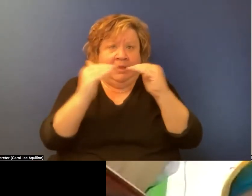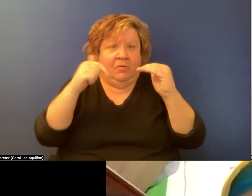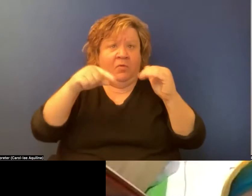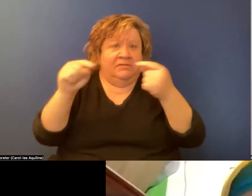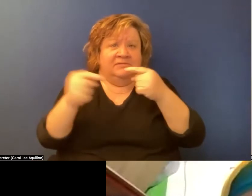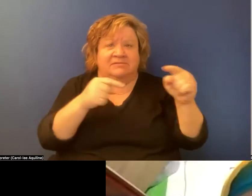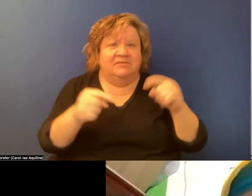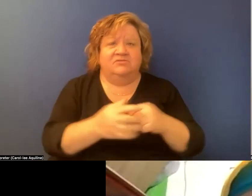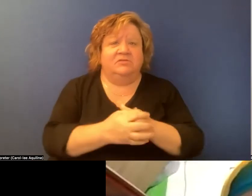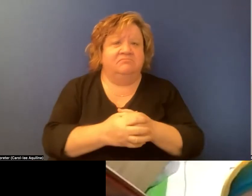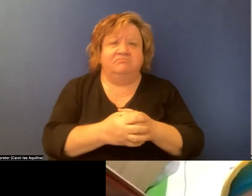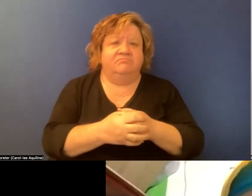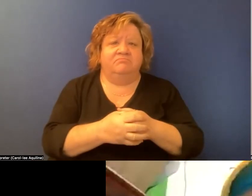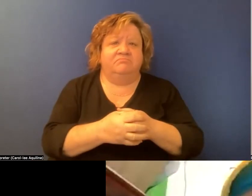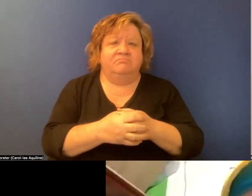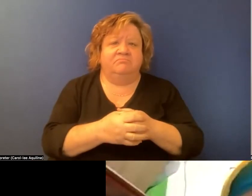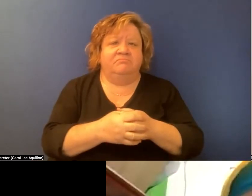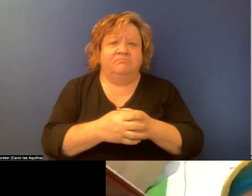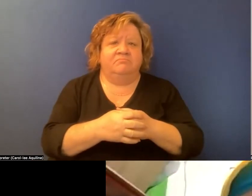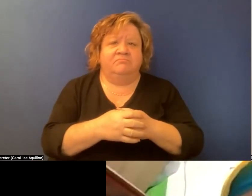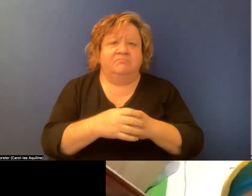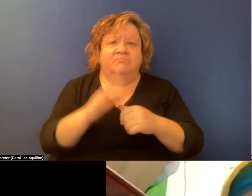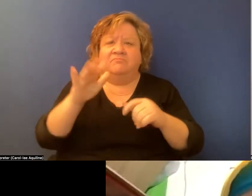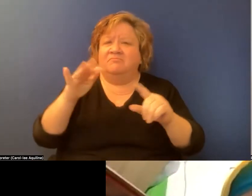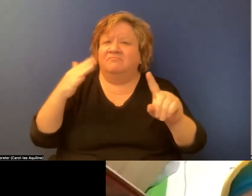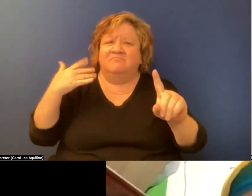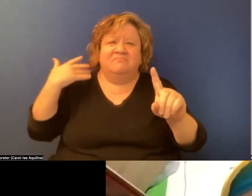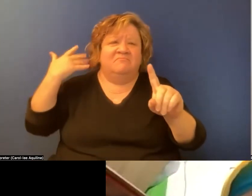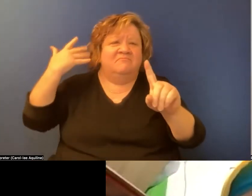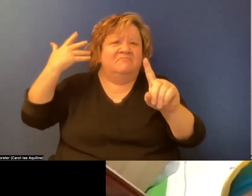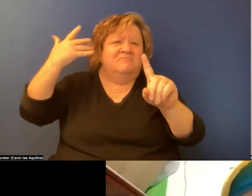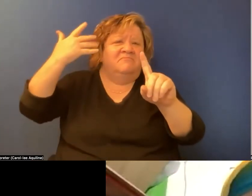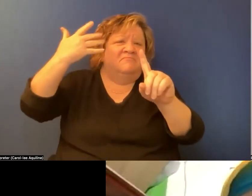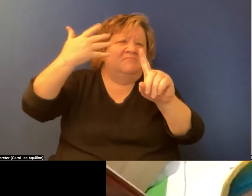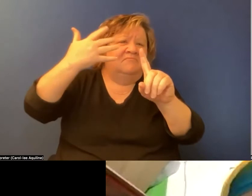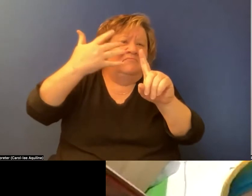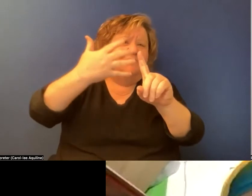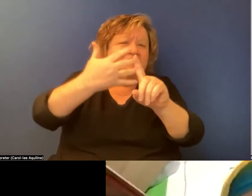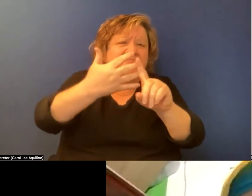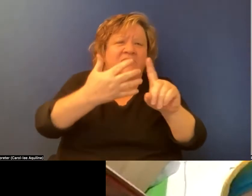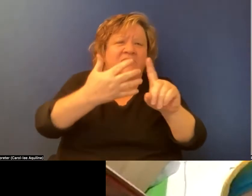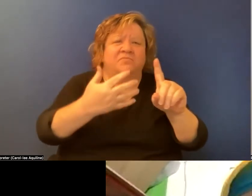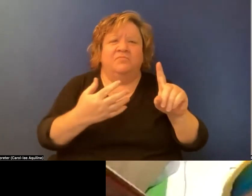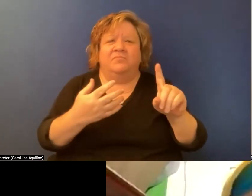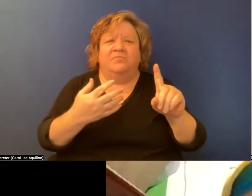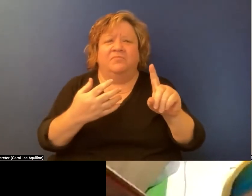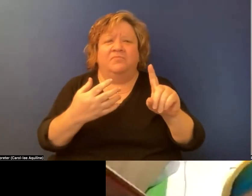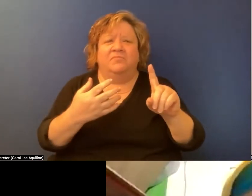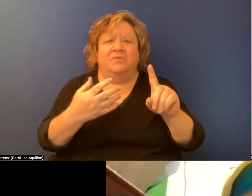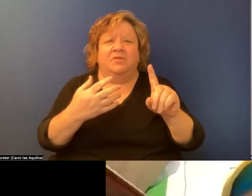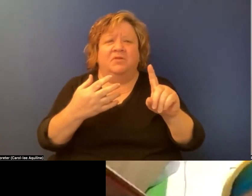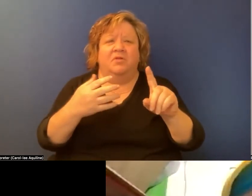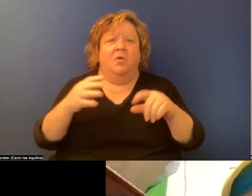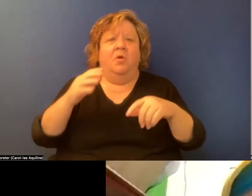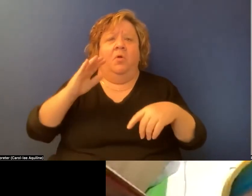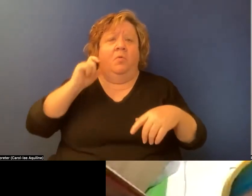hard for you to imagine what's the situation of including women with disabilities. However, I have the great news that